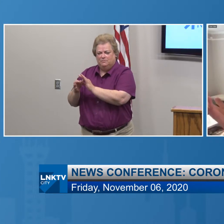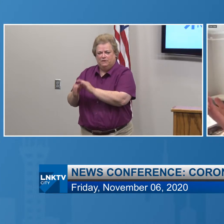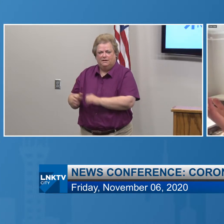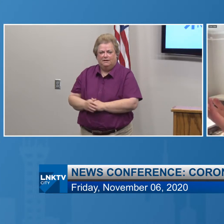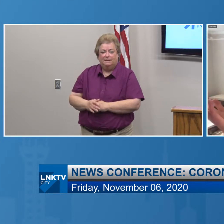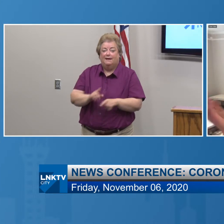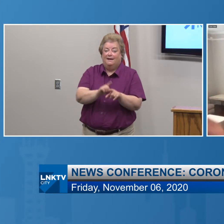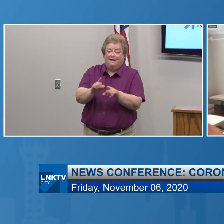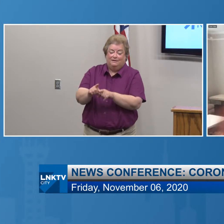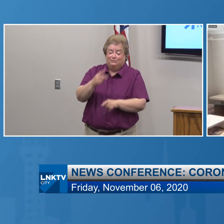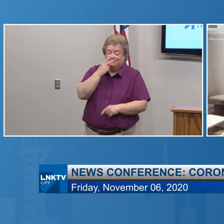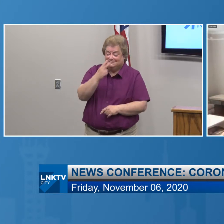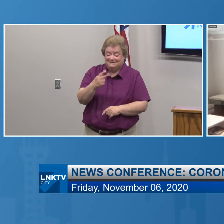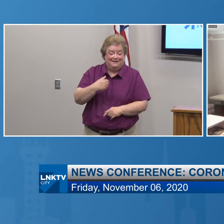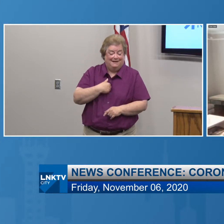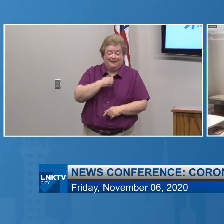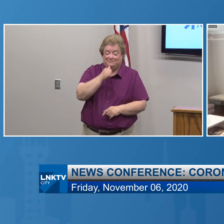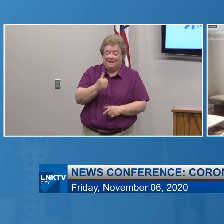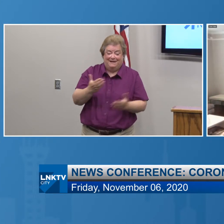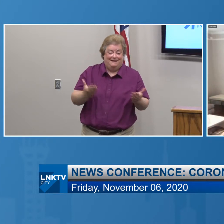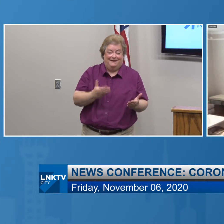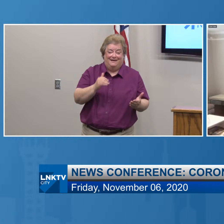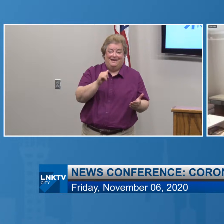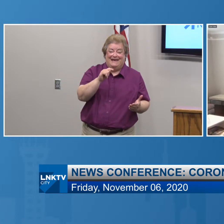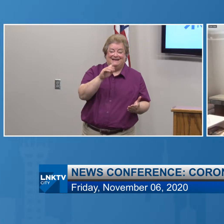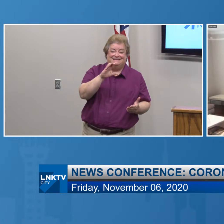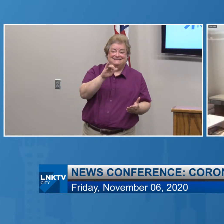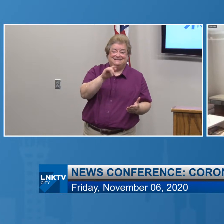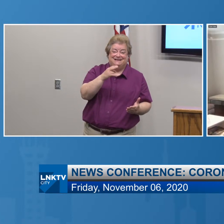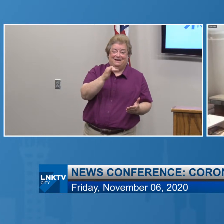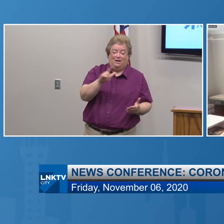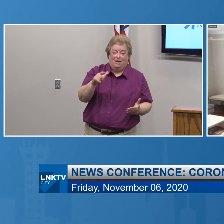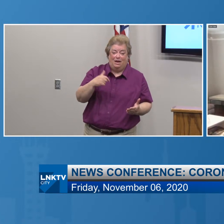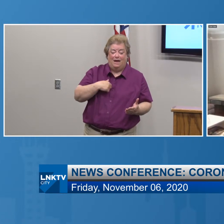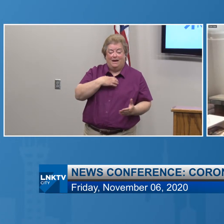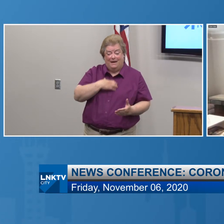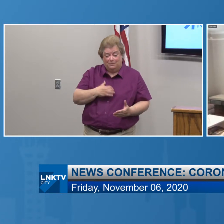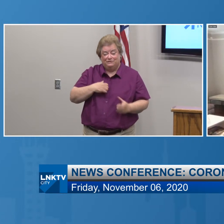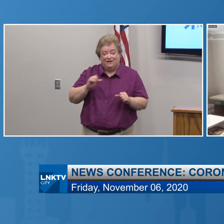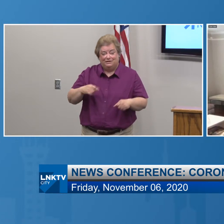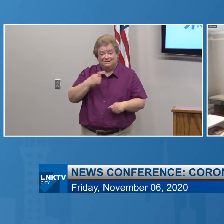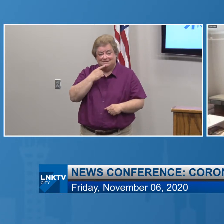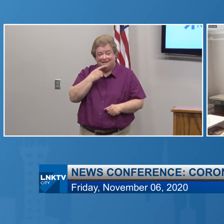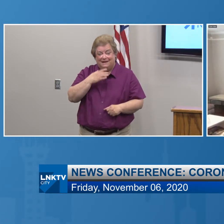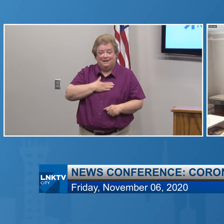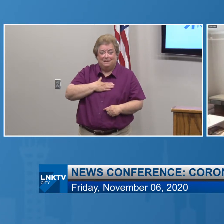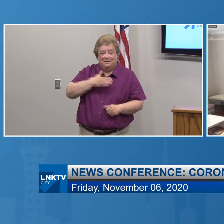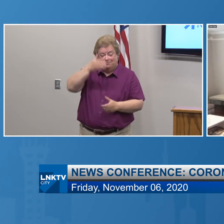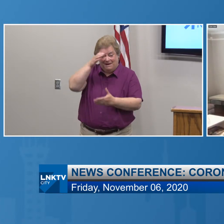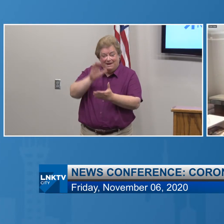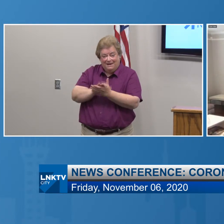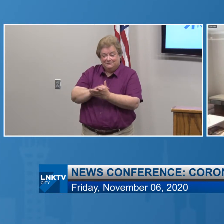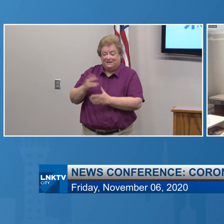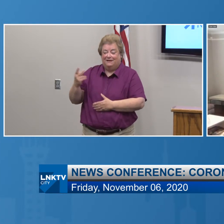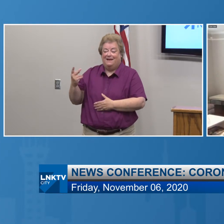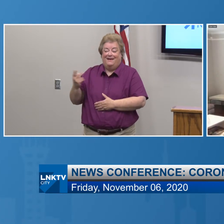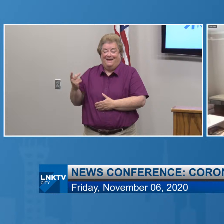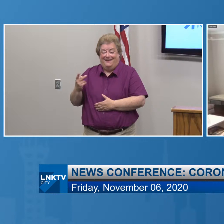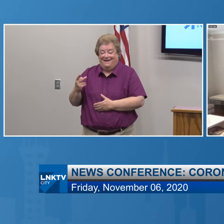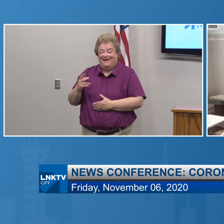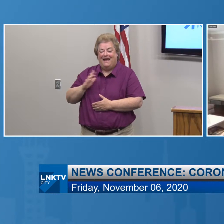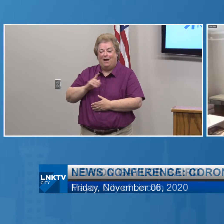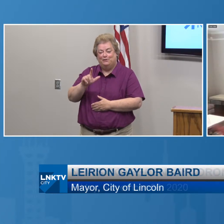you can see, I am not at City Hall today. I wish I could say that's because today is my husband Scott's and my 21st